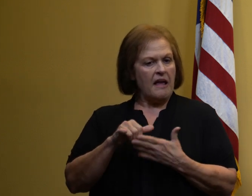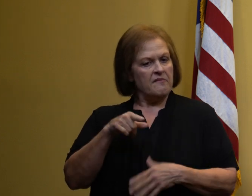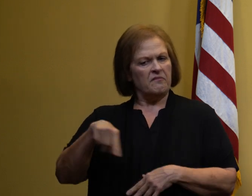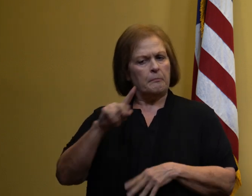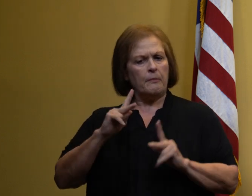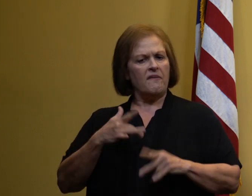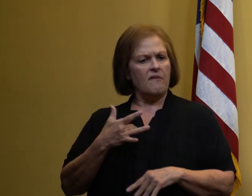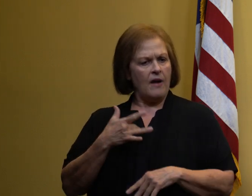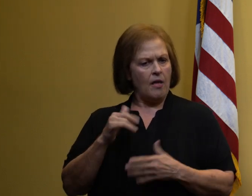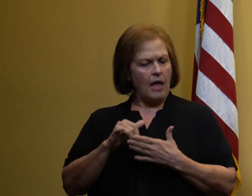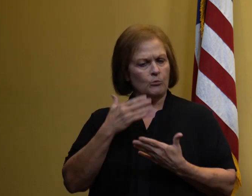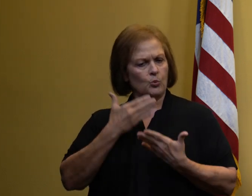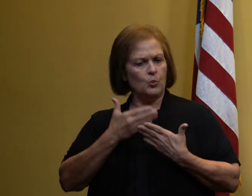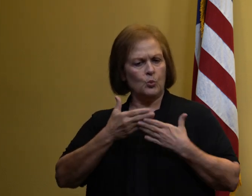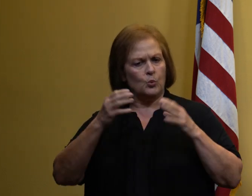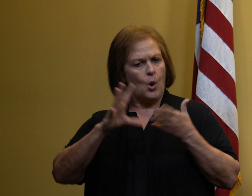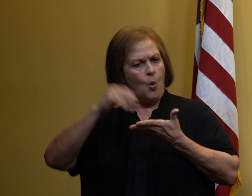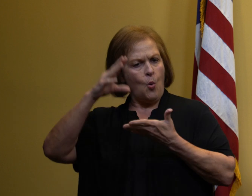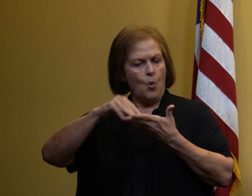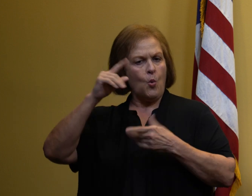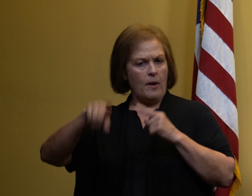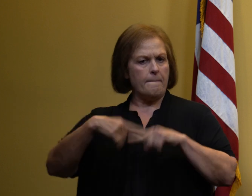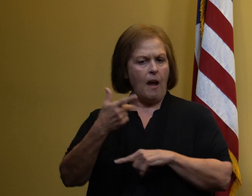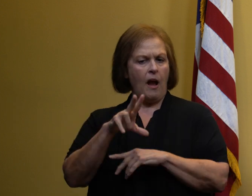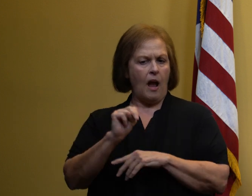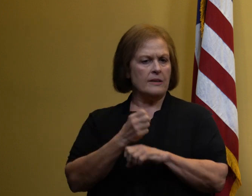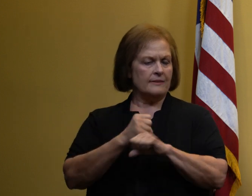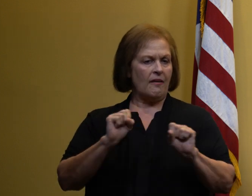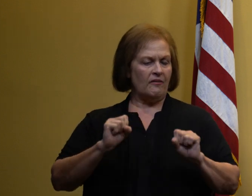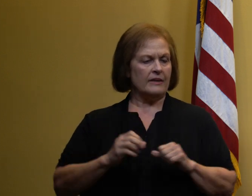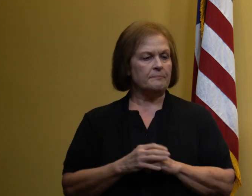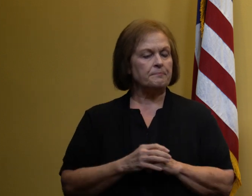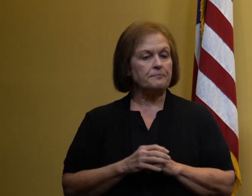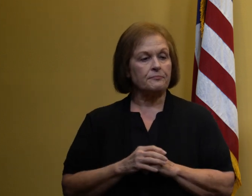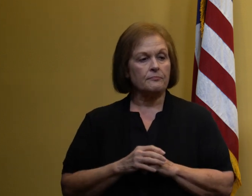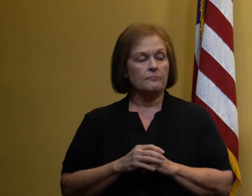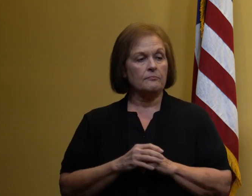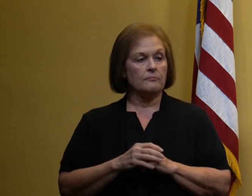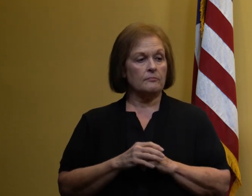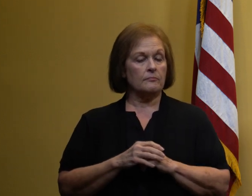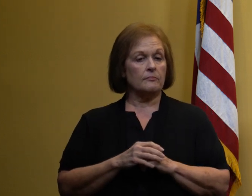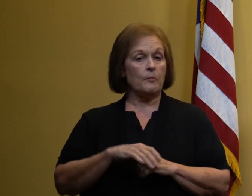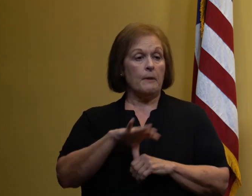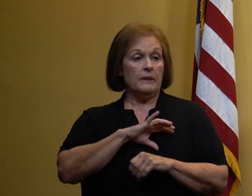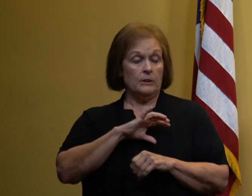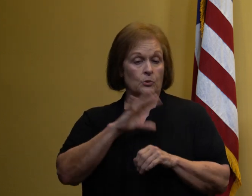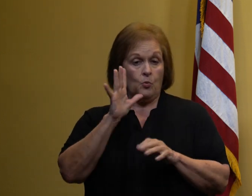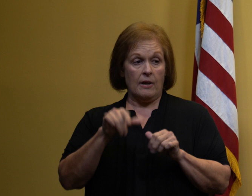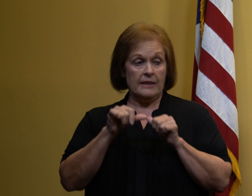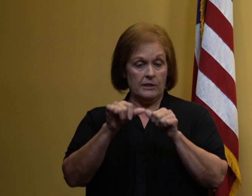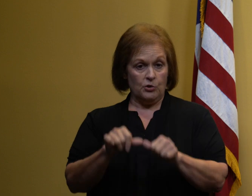something that is educating them on safety measures in our city. The New Orleans Police Department, we